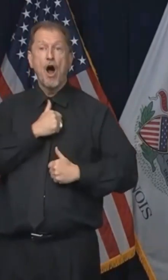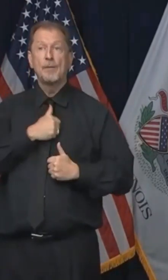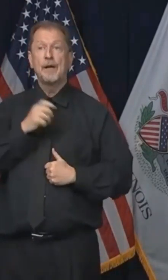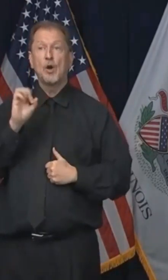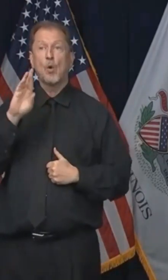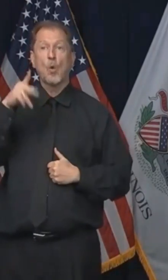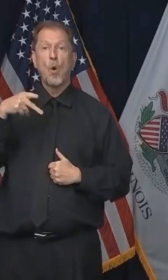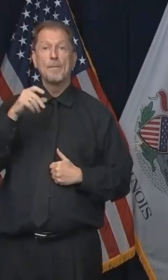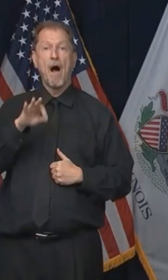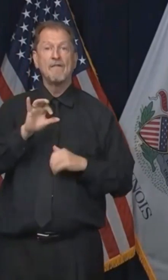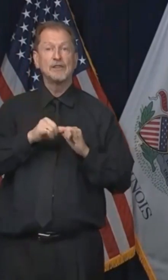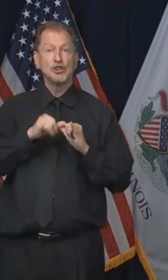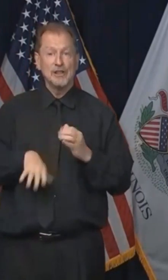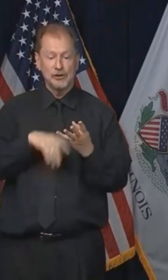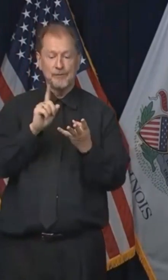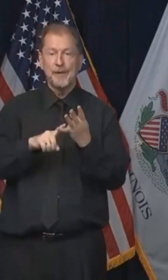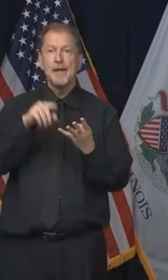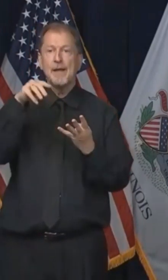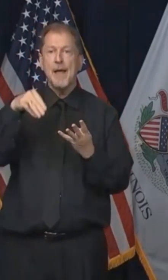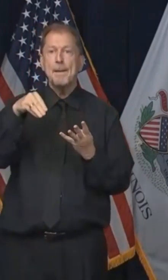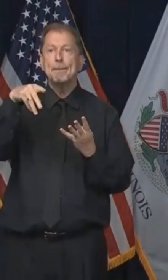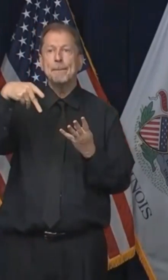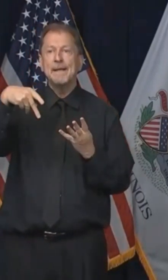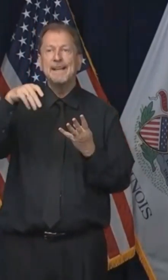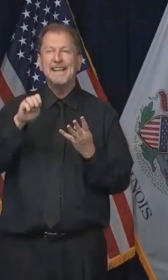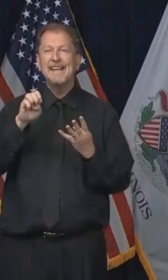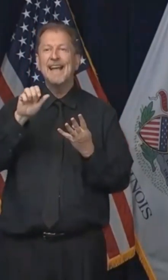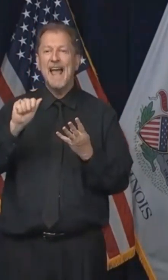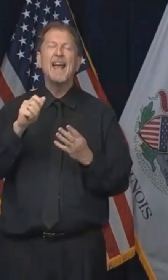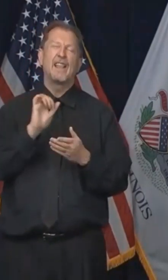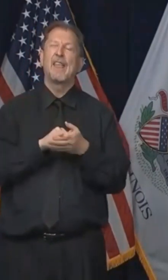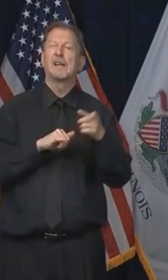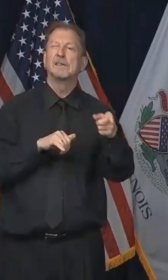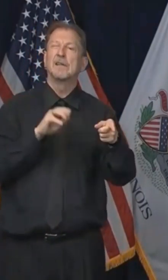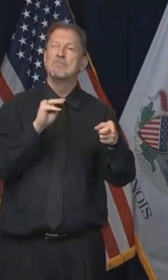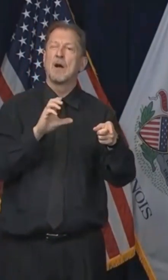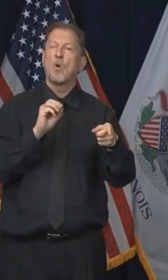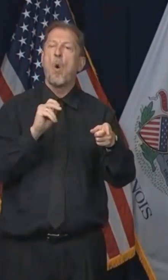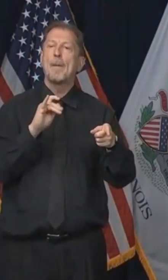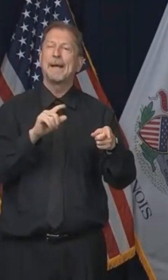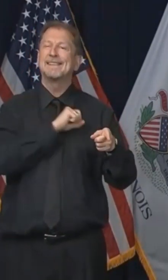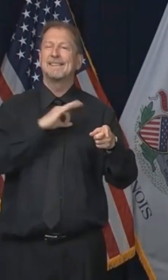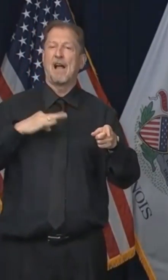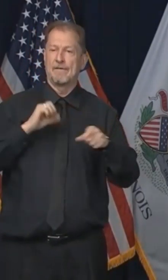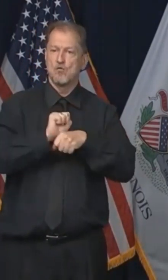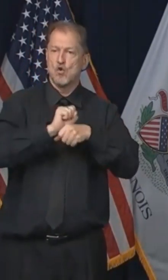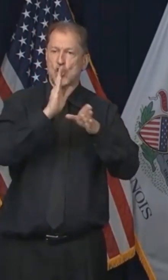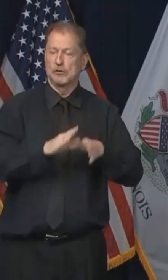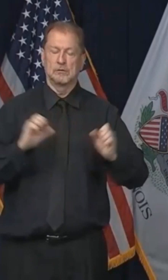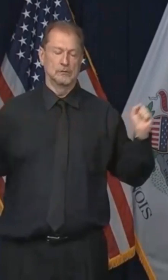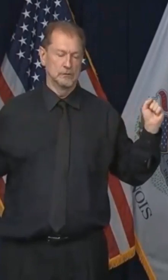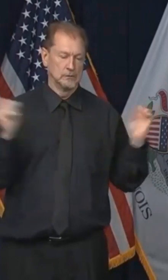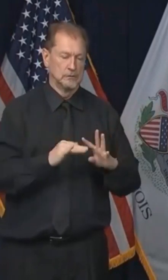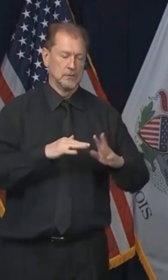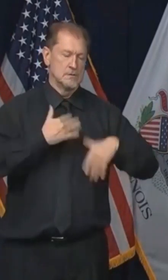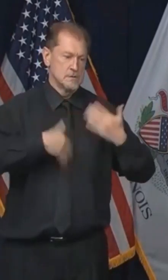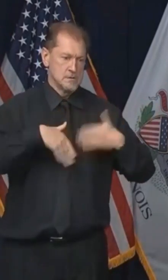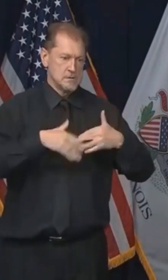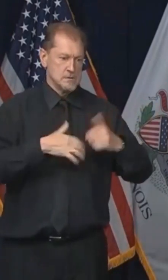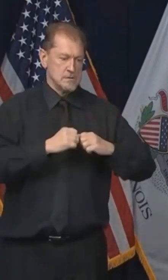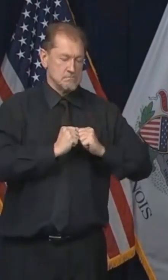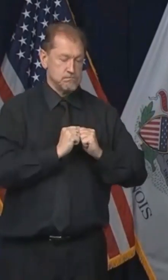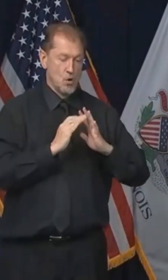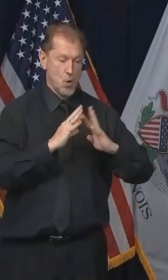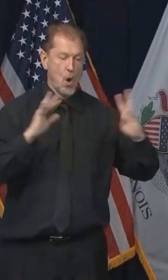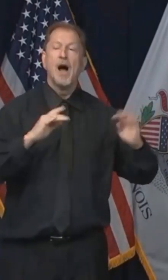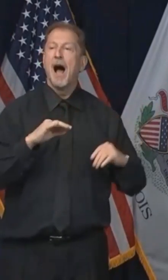people who work for MPEA, that's the McCormick Place. Those are, they're amazing people, and I think you'll get a